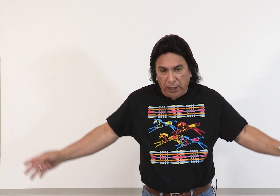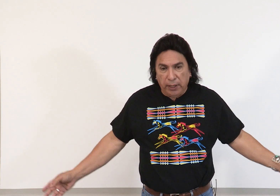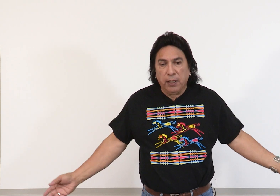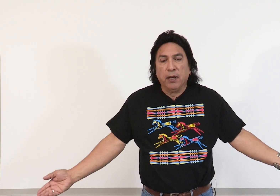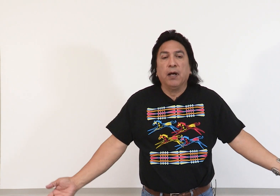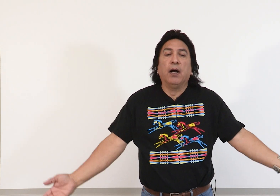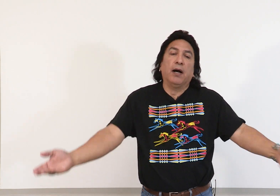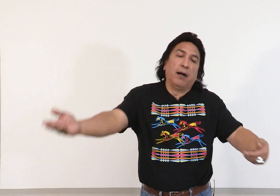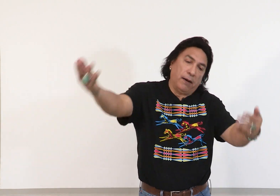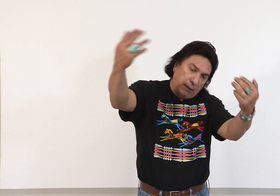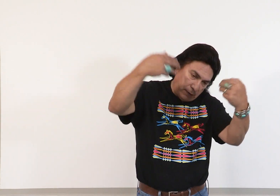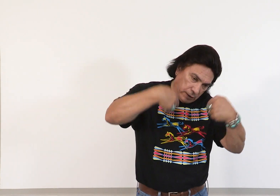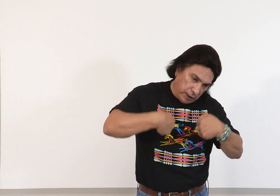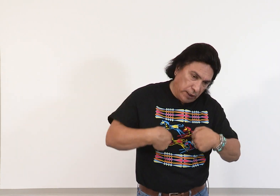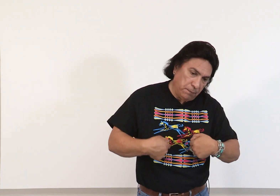everybody come